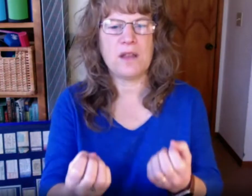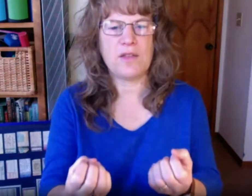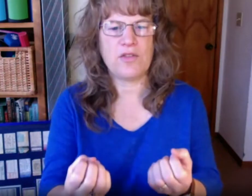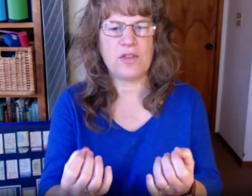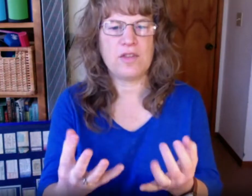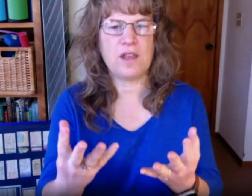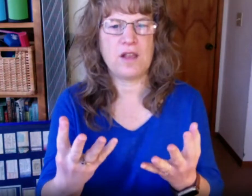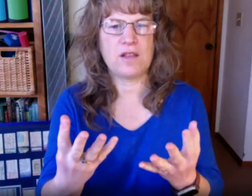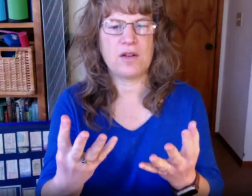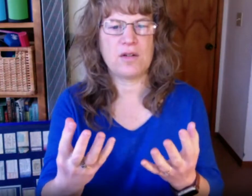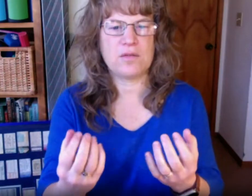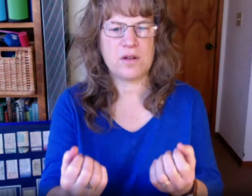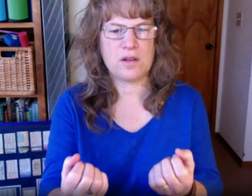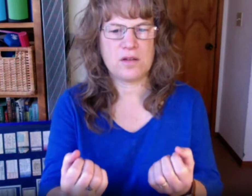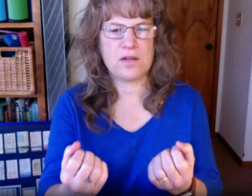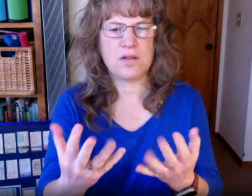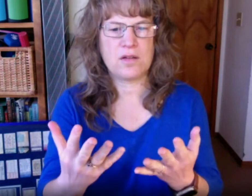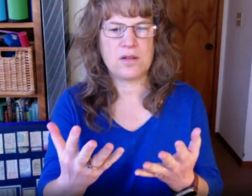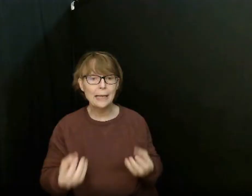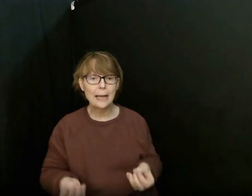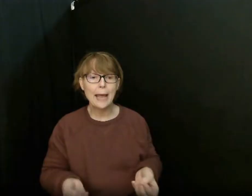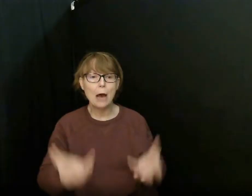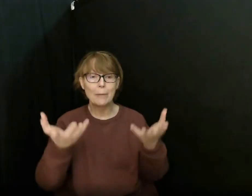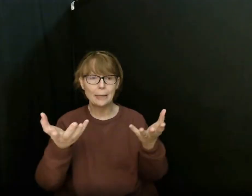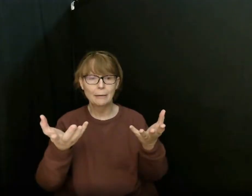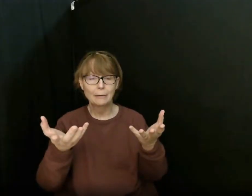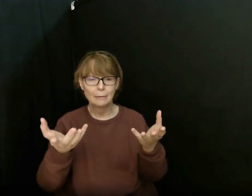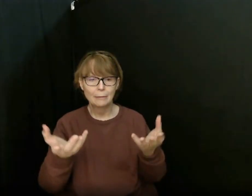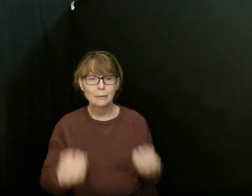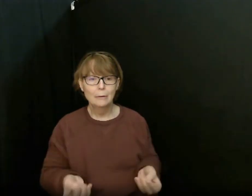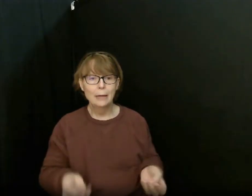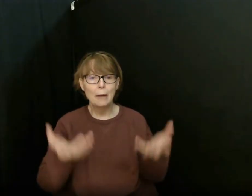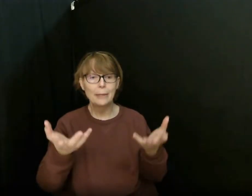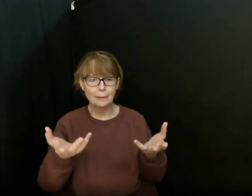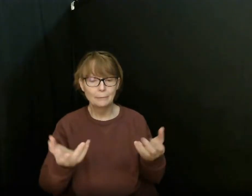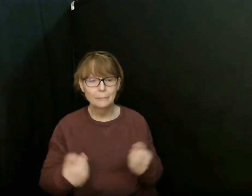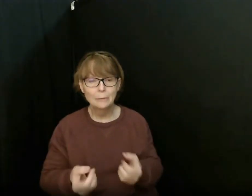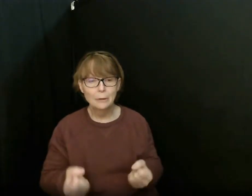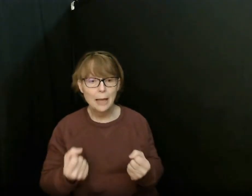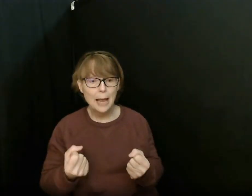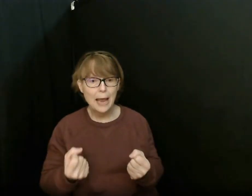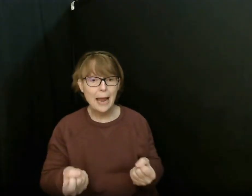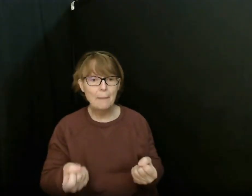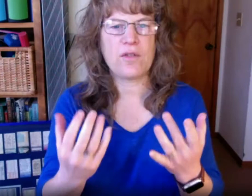is just staying there, Yeah. right? Many and how many. Got it. Many. And your fingers are Many. spread.